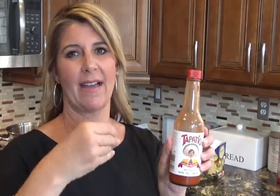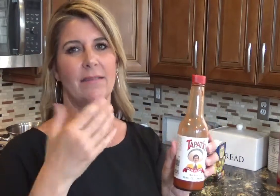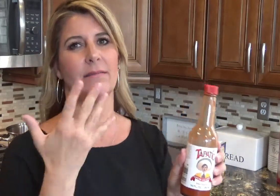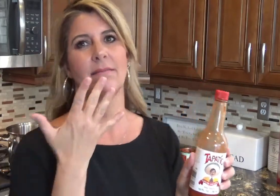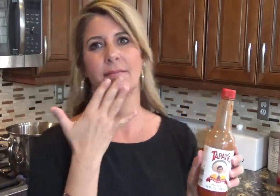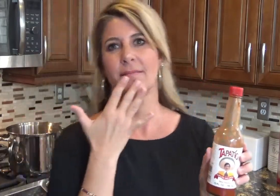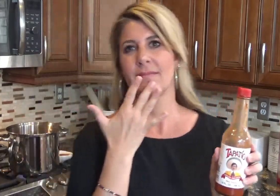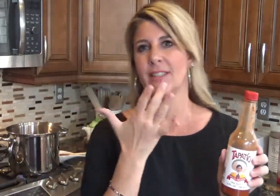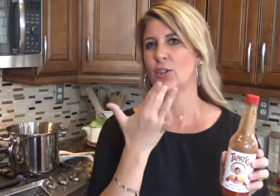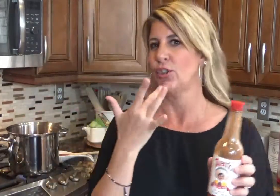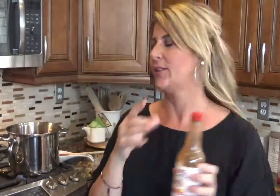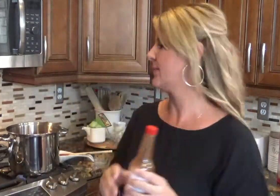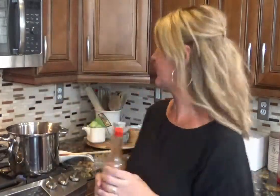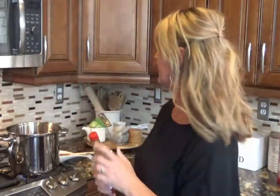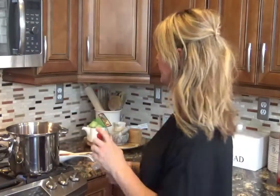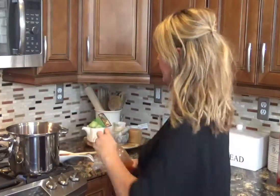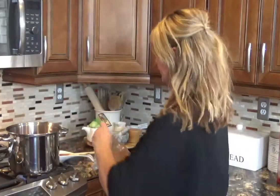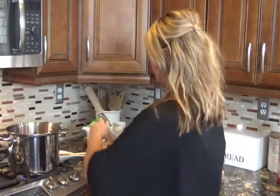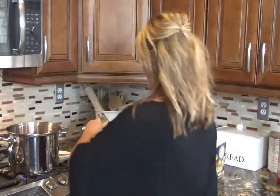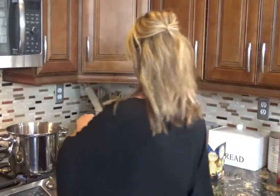add it to, I will. It's so good.